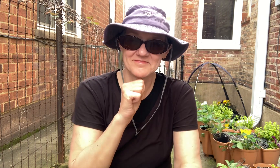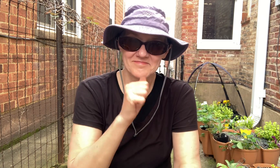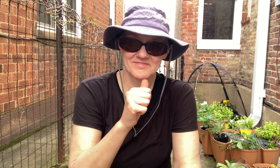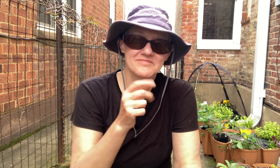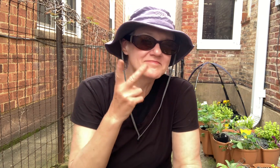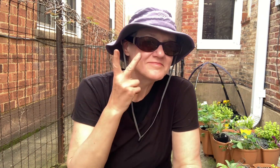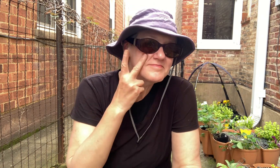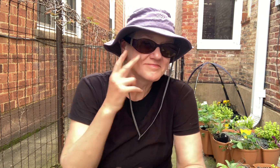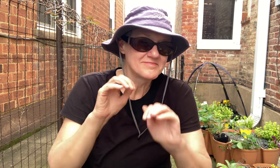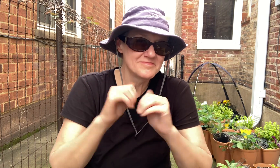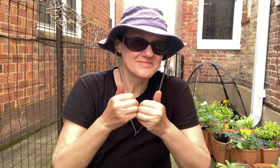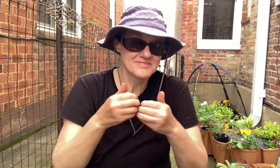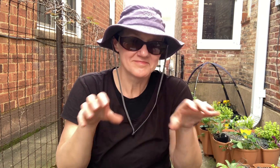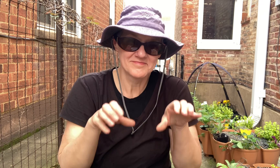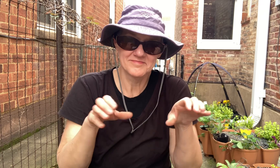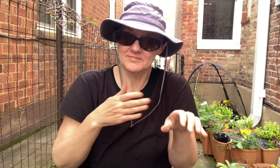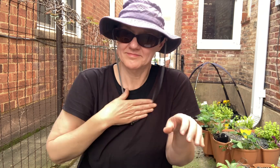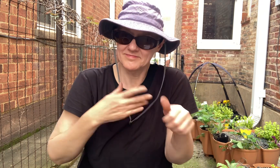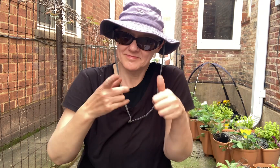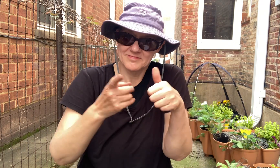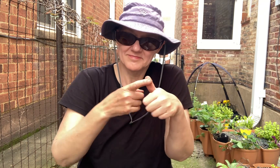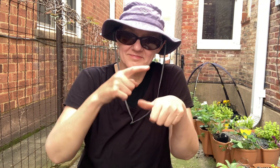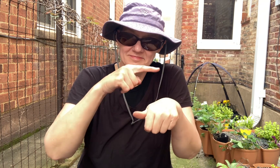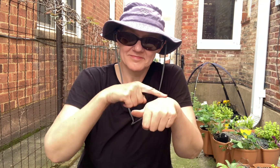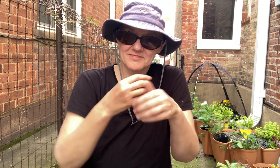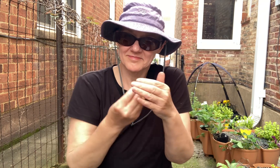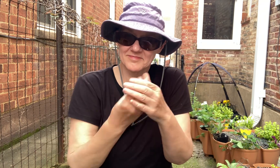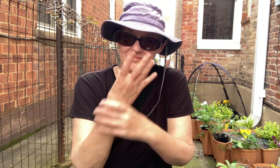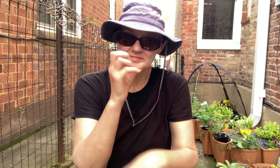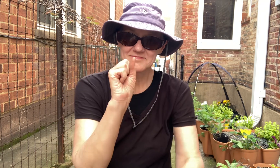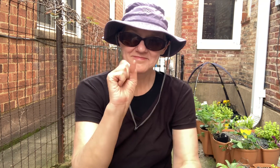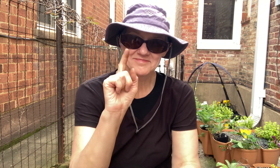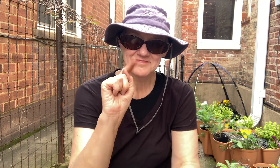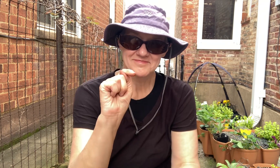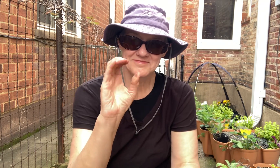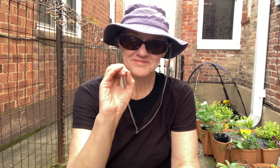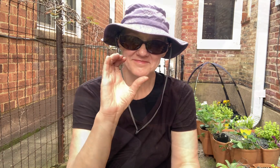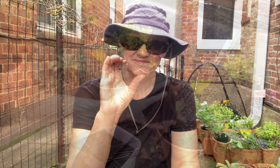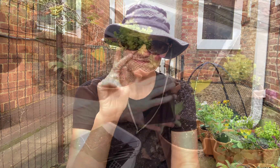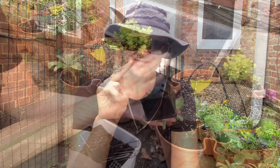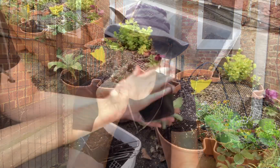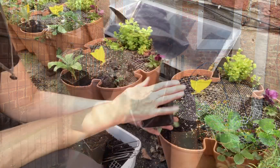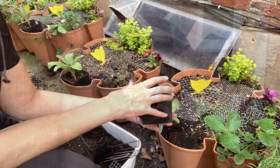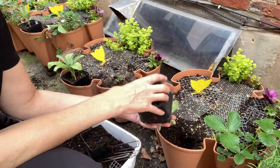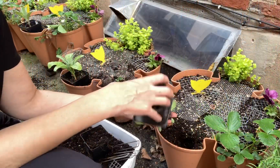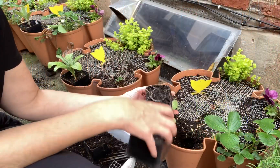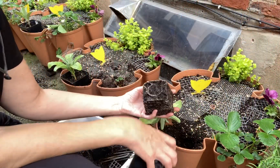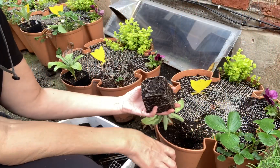Here, it's not going to get 6 hours of sun, so we're going to see how they do. This is my first time growing stock.